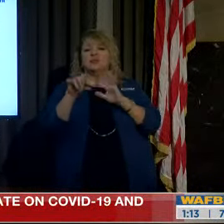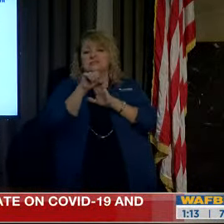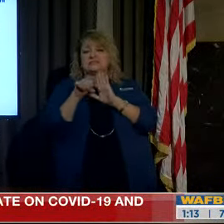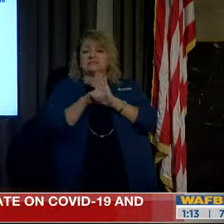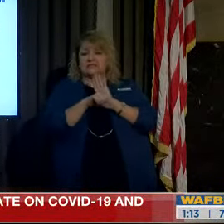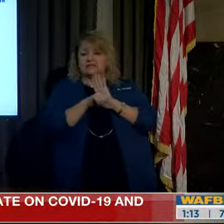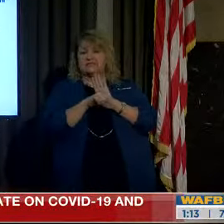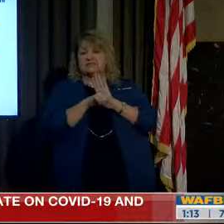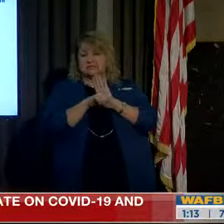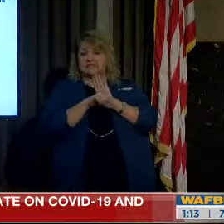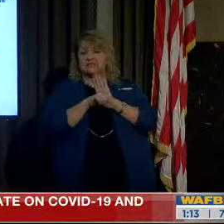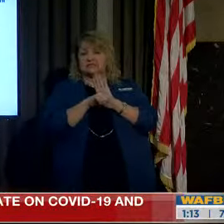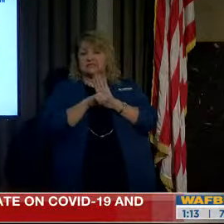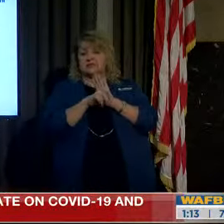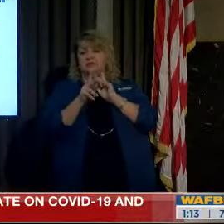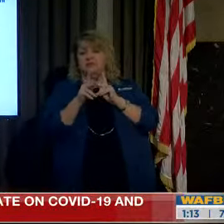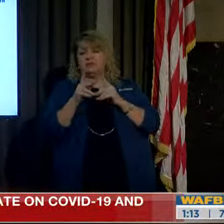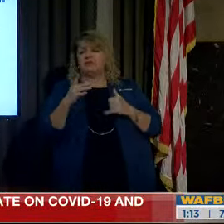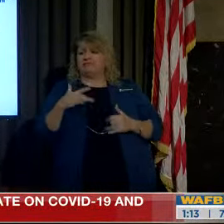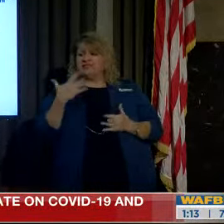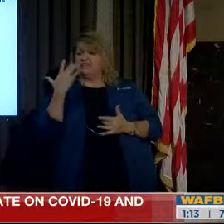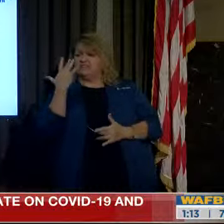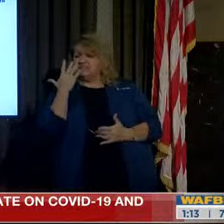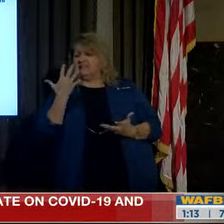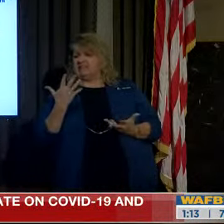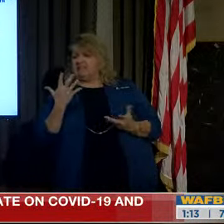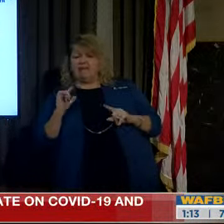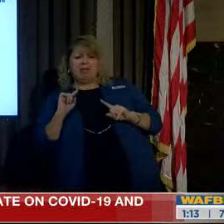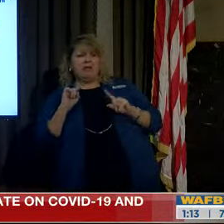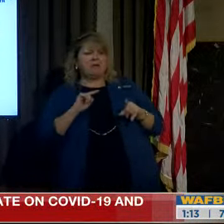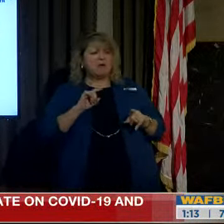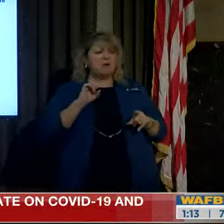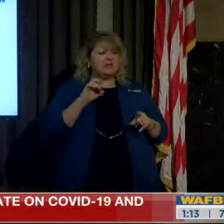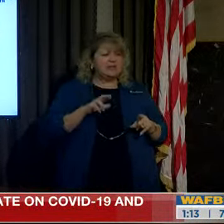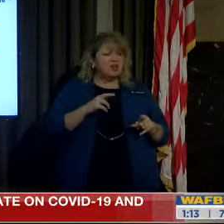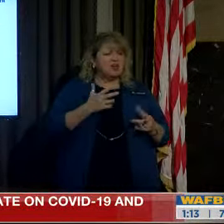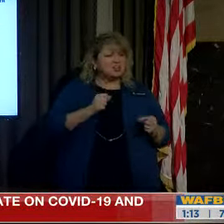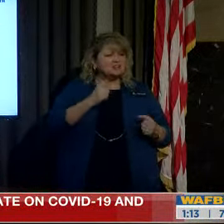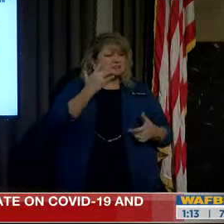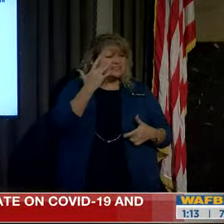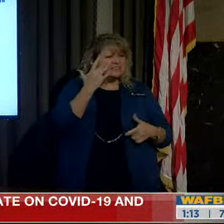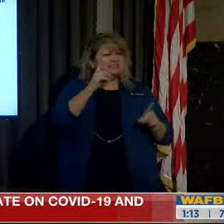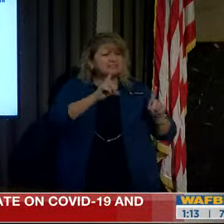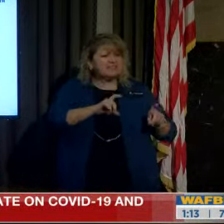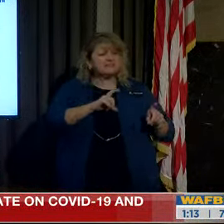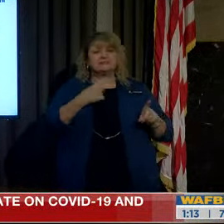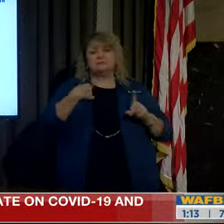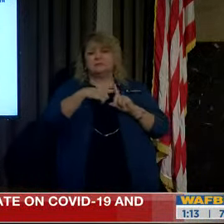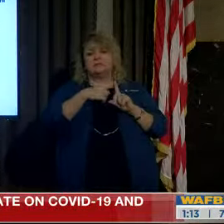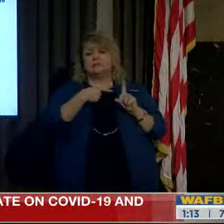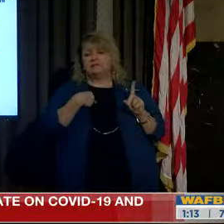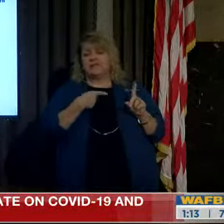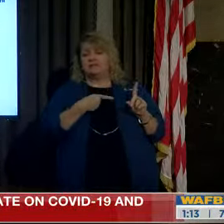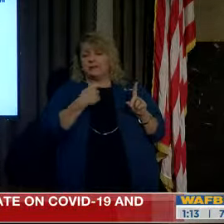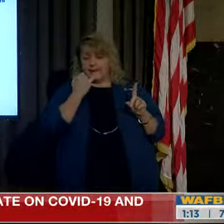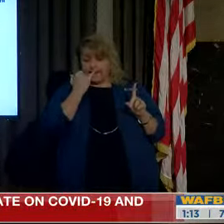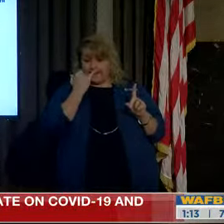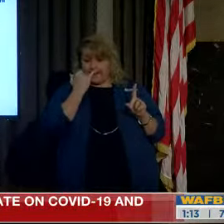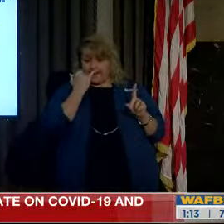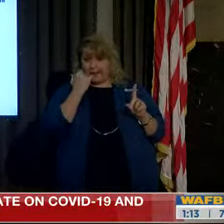people presenting with symptoms that could be COVID, suggestive of COVID. You can see that we've had 4